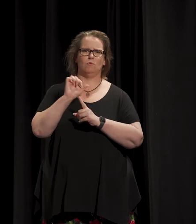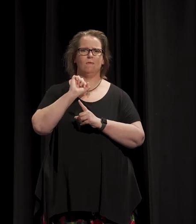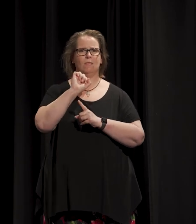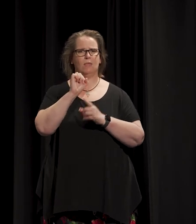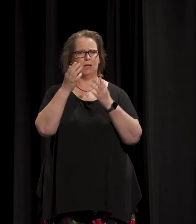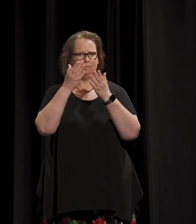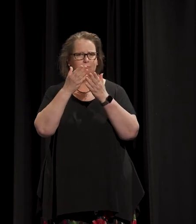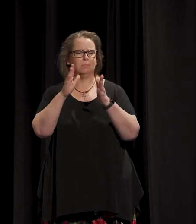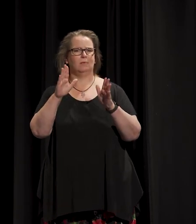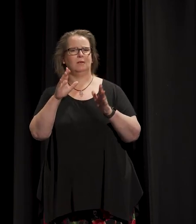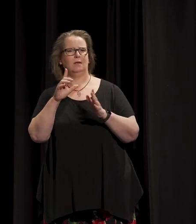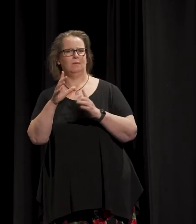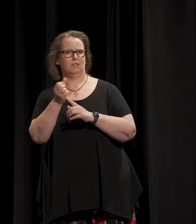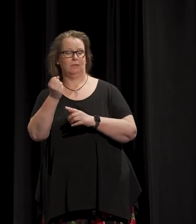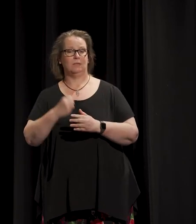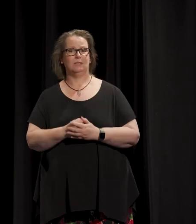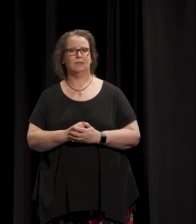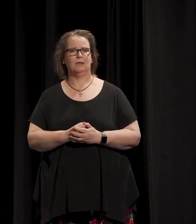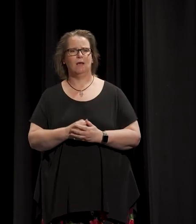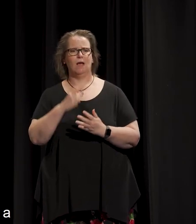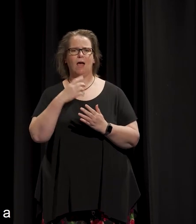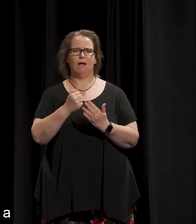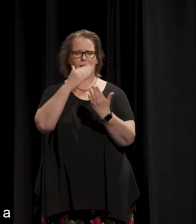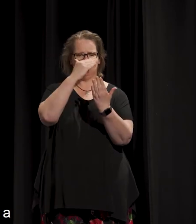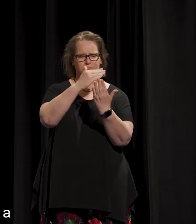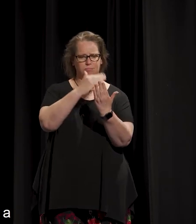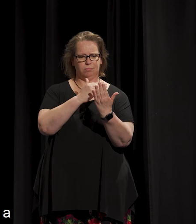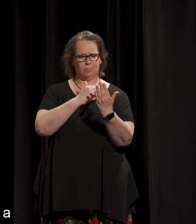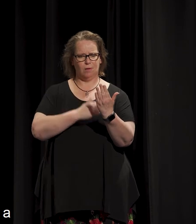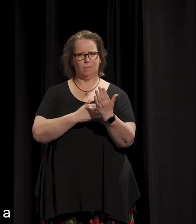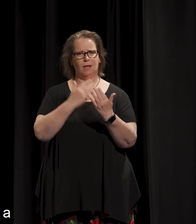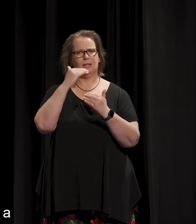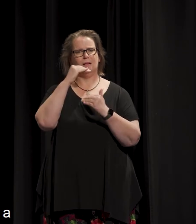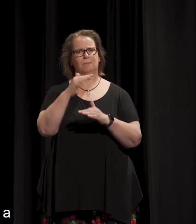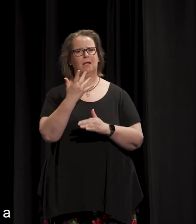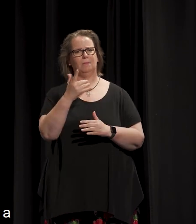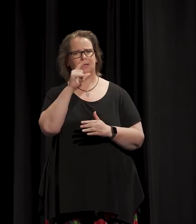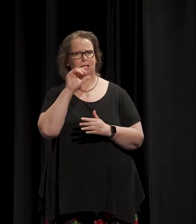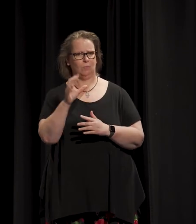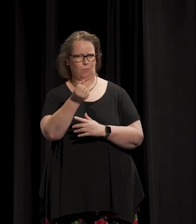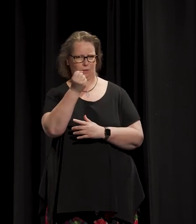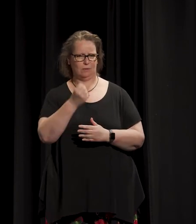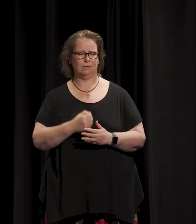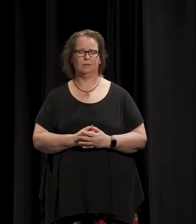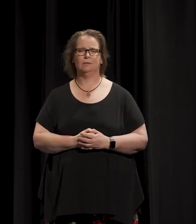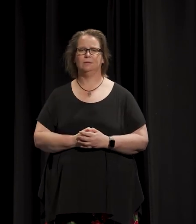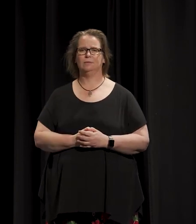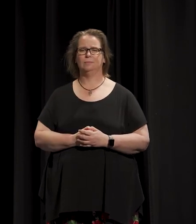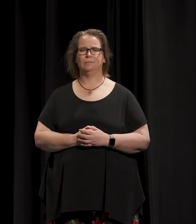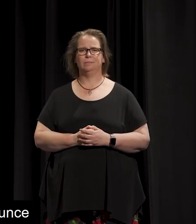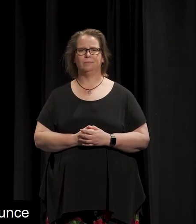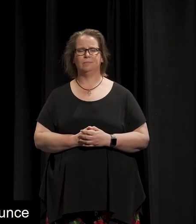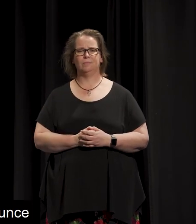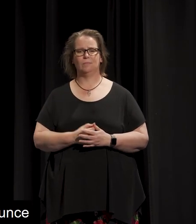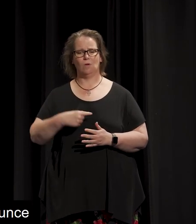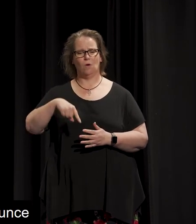horizons. The selection criteria is detailed and scholarships are limited to a small number of recipients.